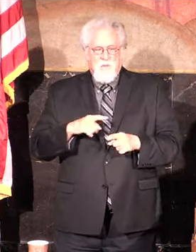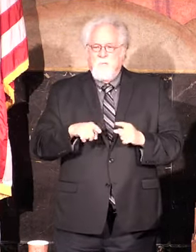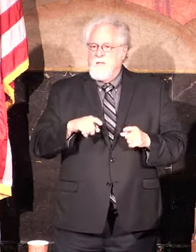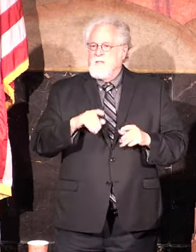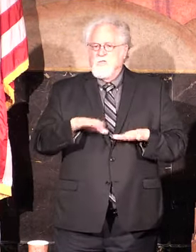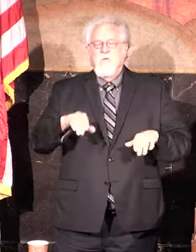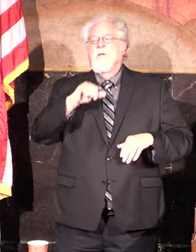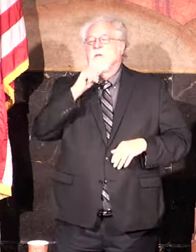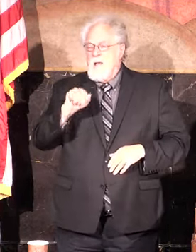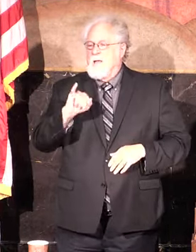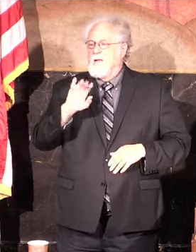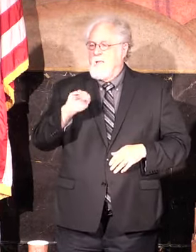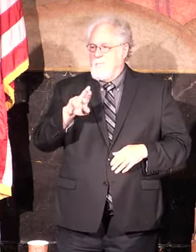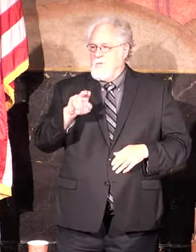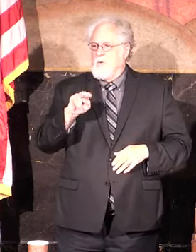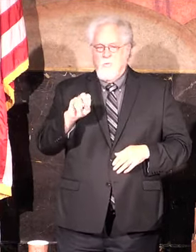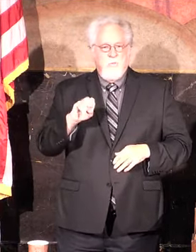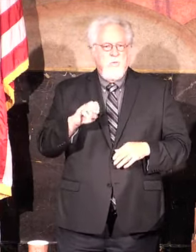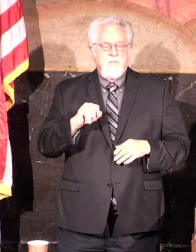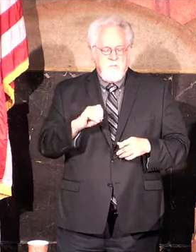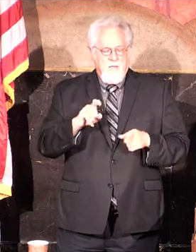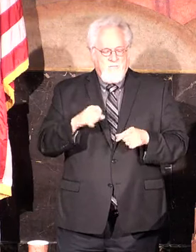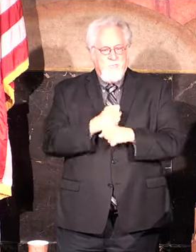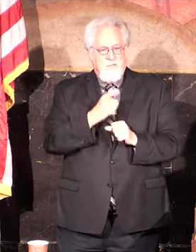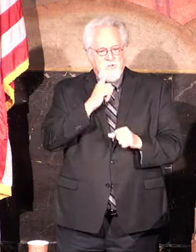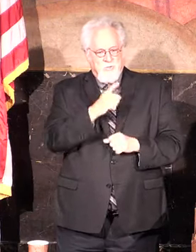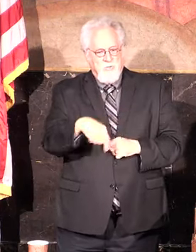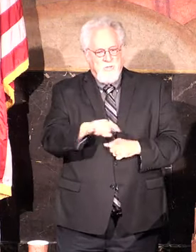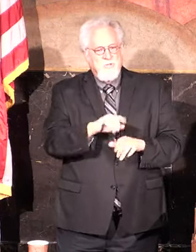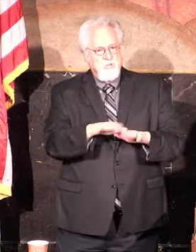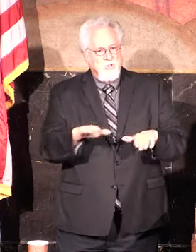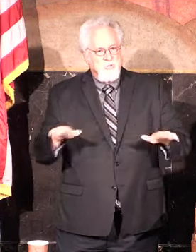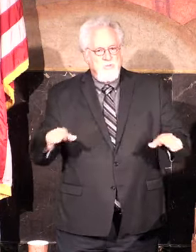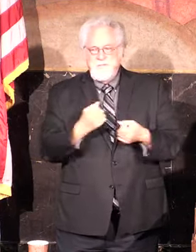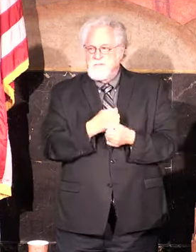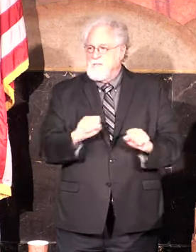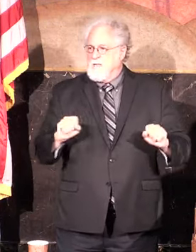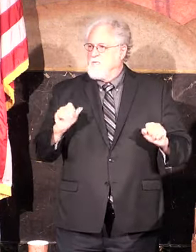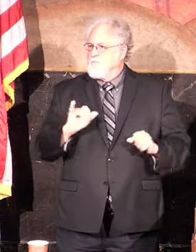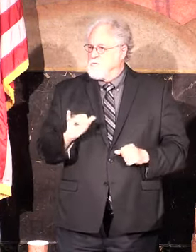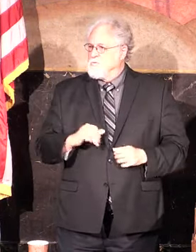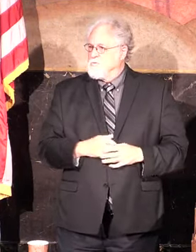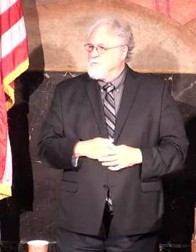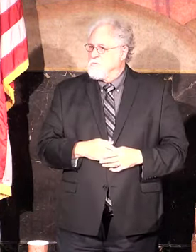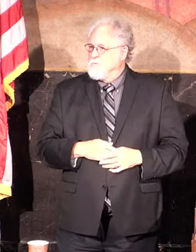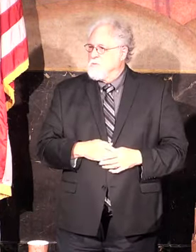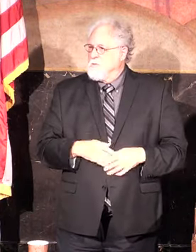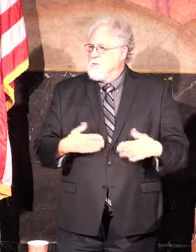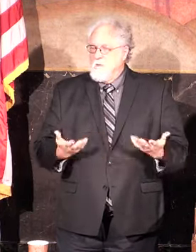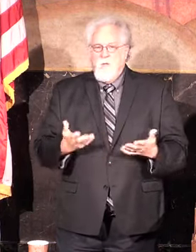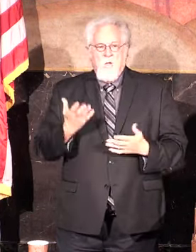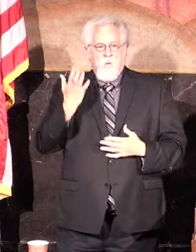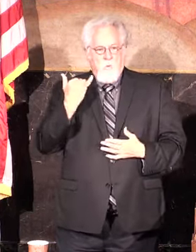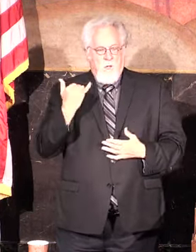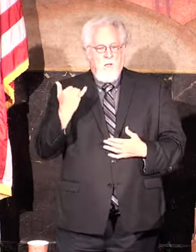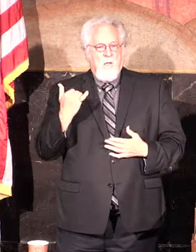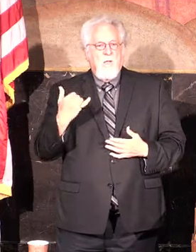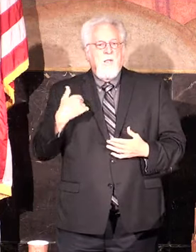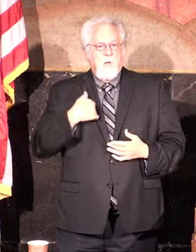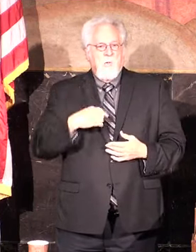not immune, and so we need to make sure that they are as safe as possible too, which is one of the reasons why